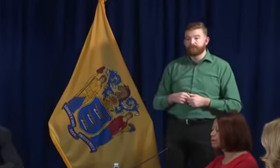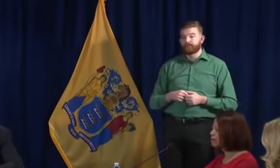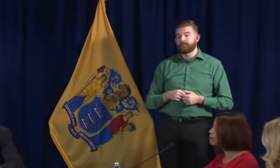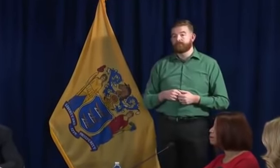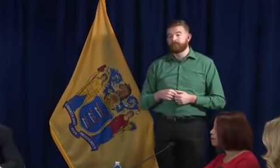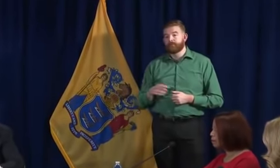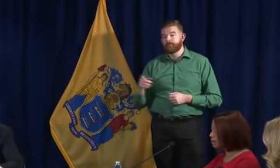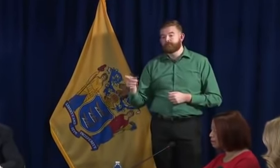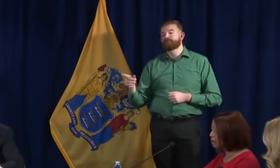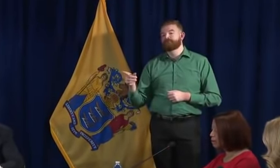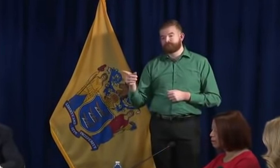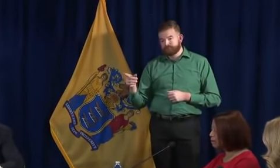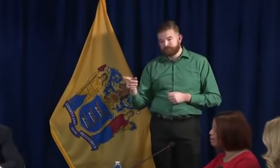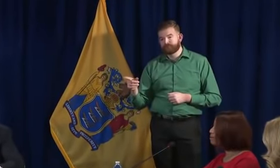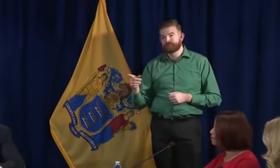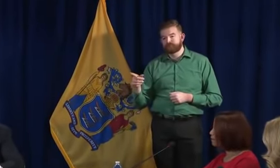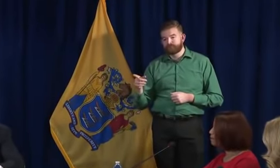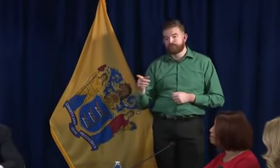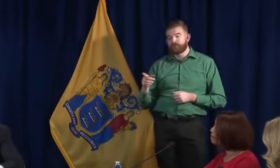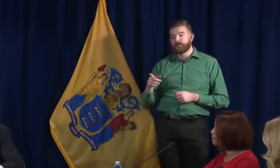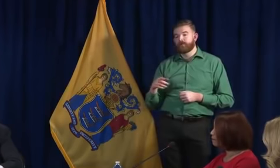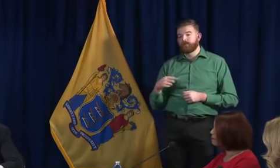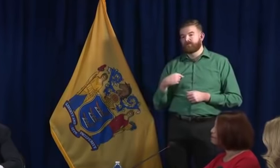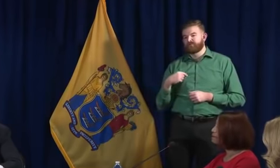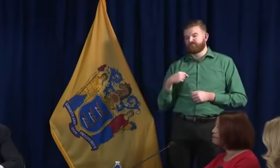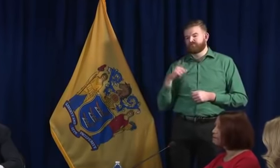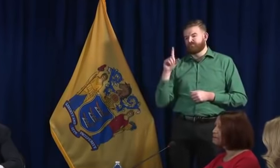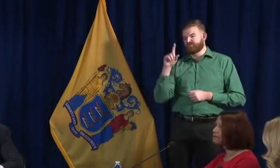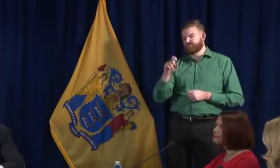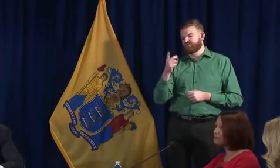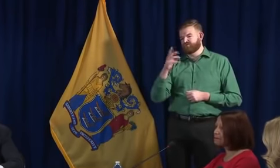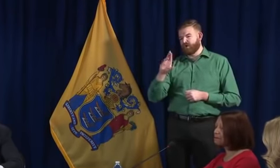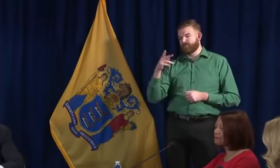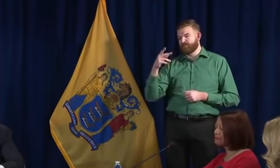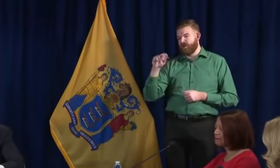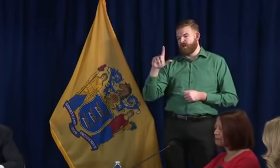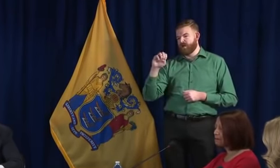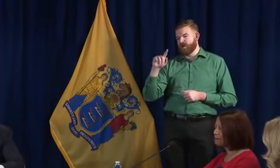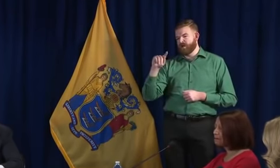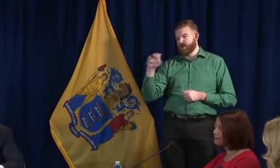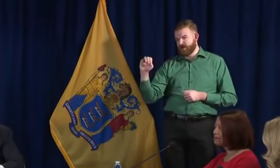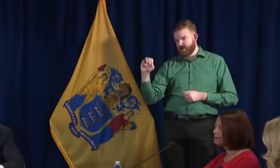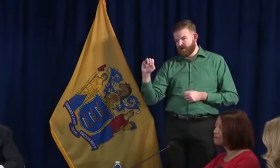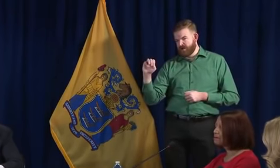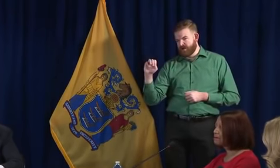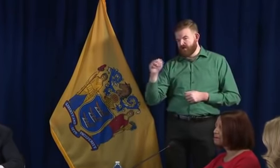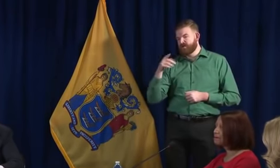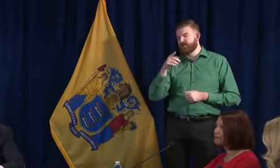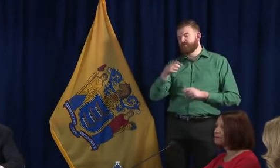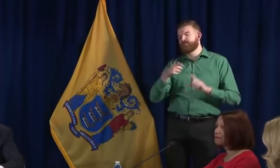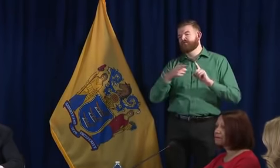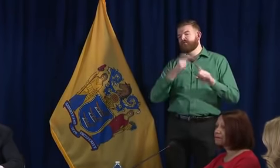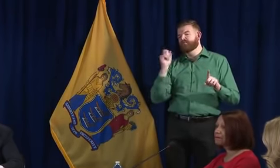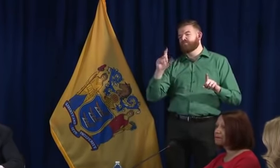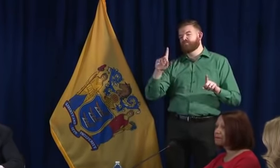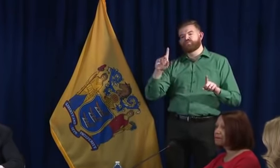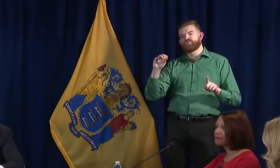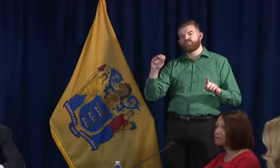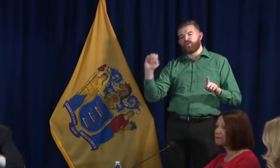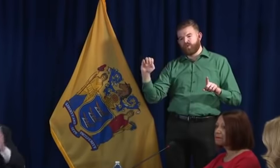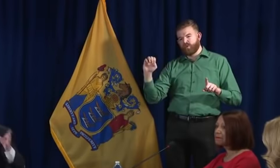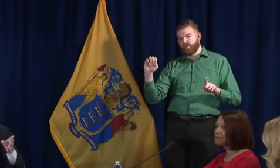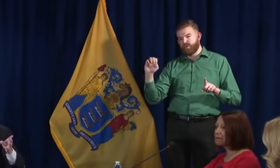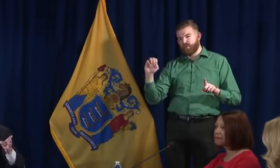as you won't be surprised, has been manning his post over the past couple of days to make sure that things were going